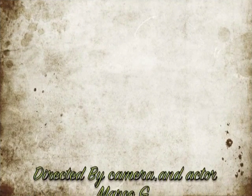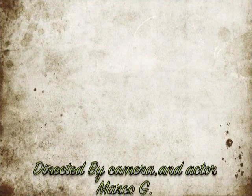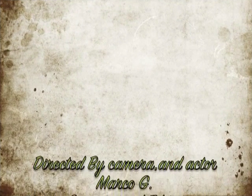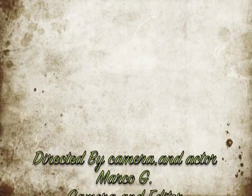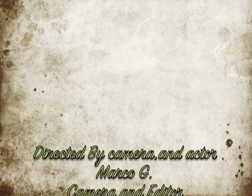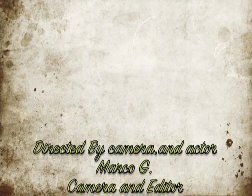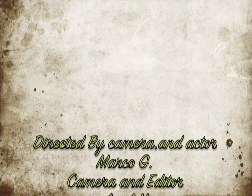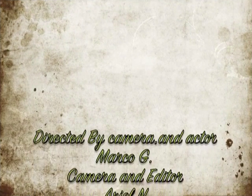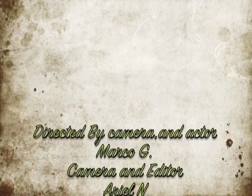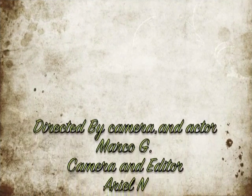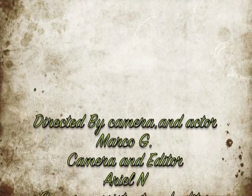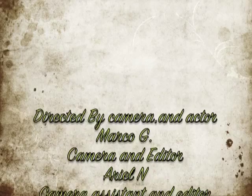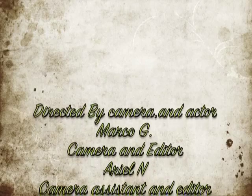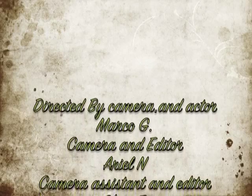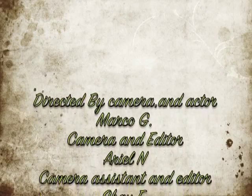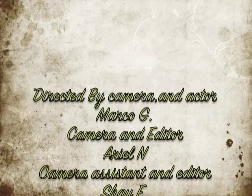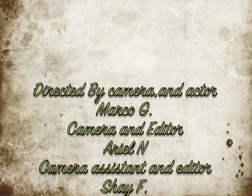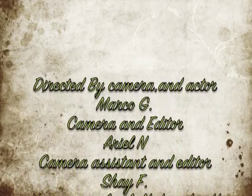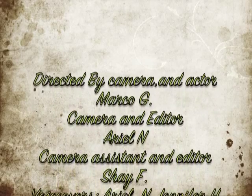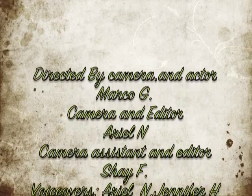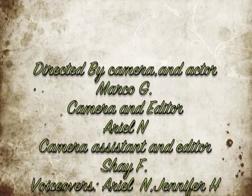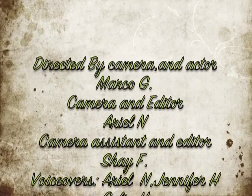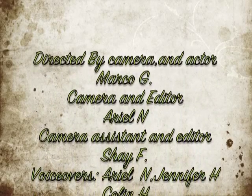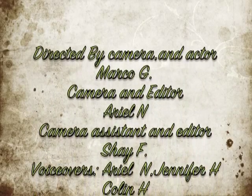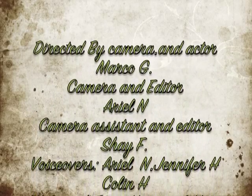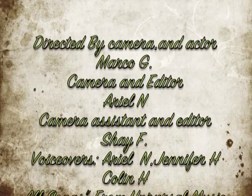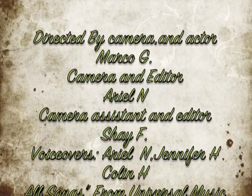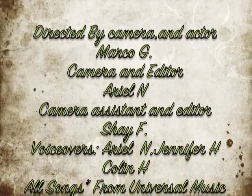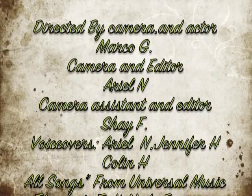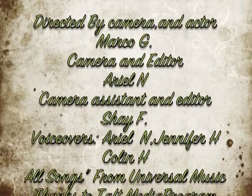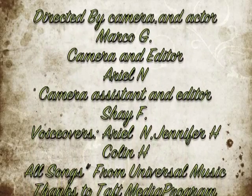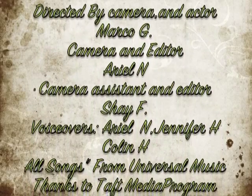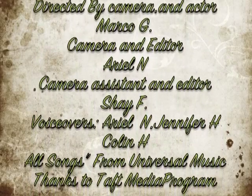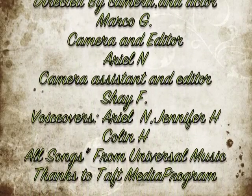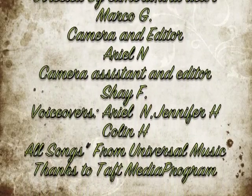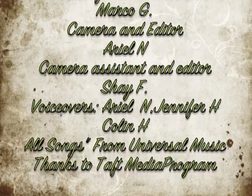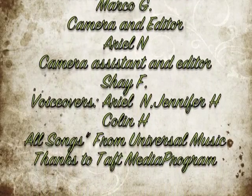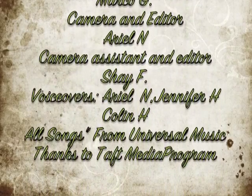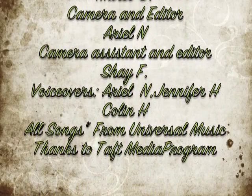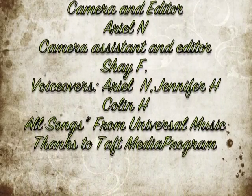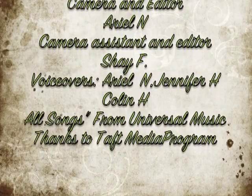payphone trying to call home all of my change I spent.